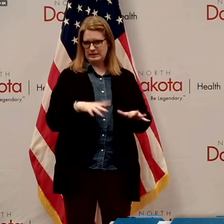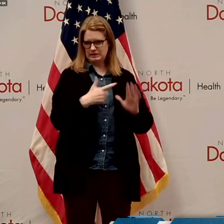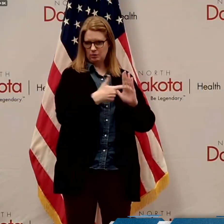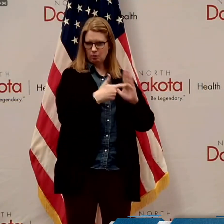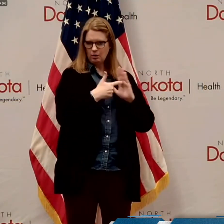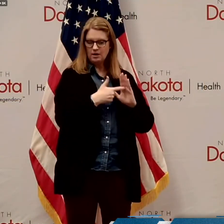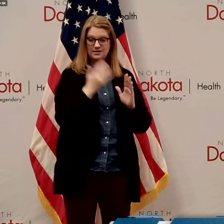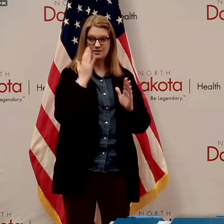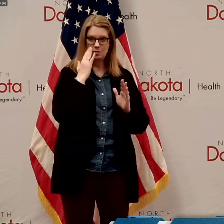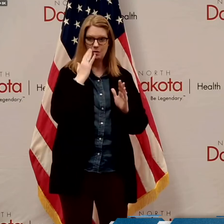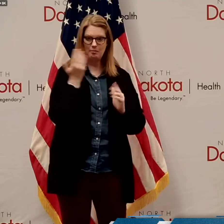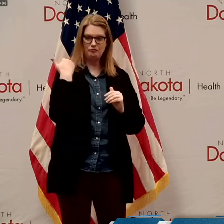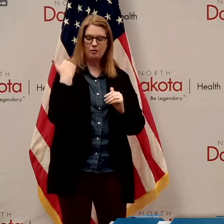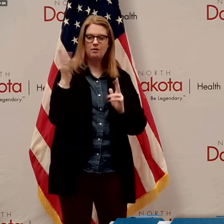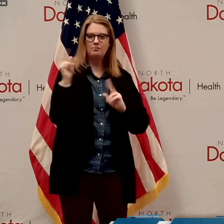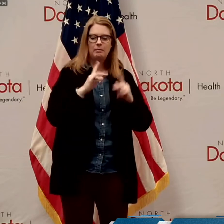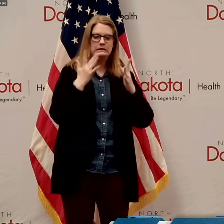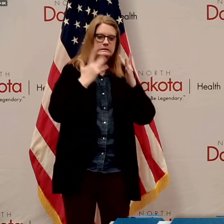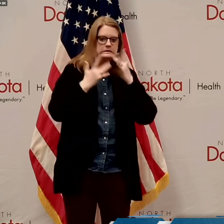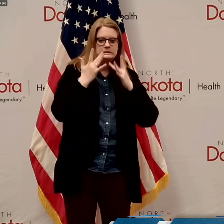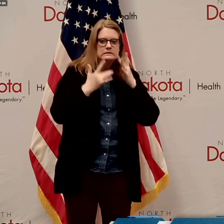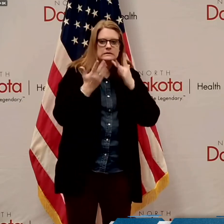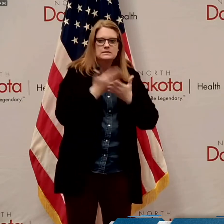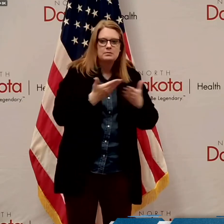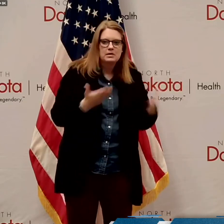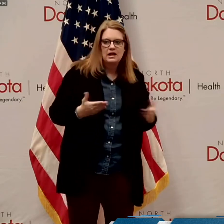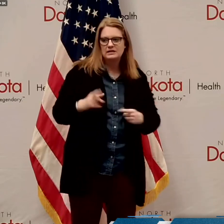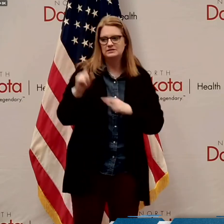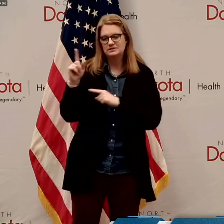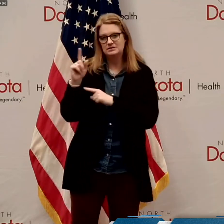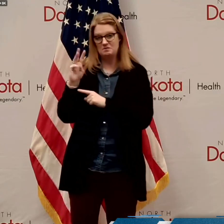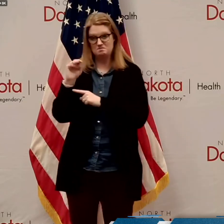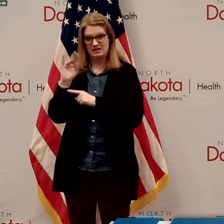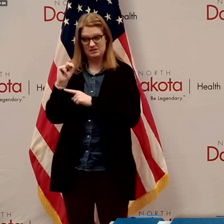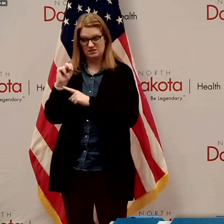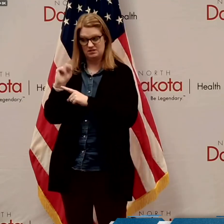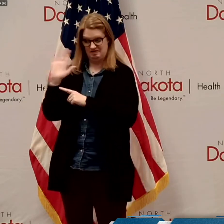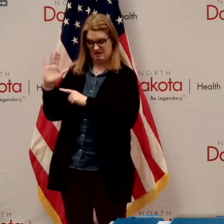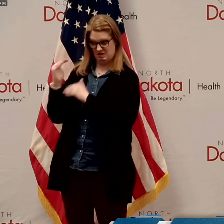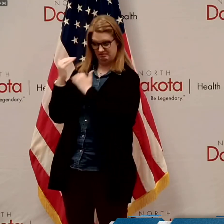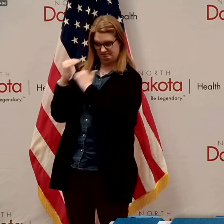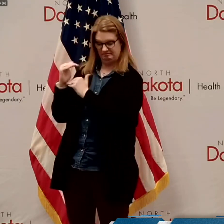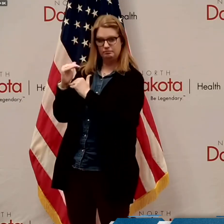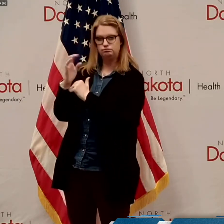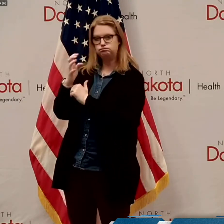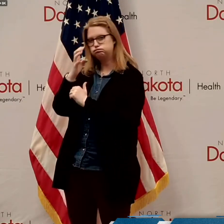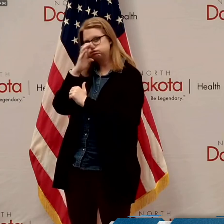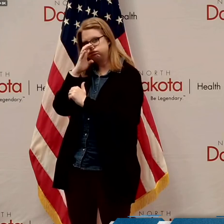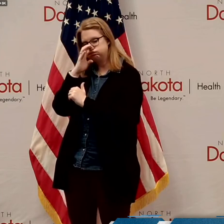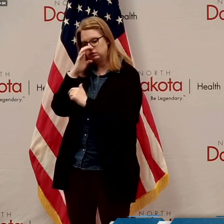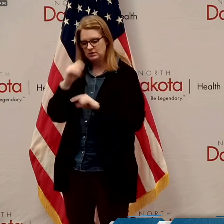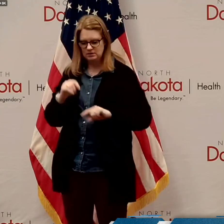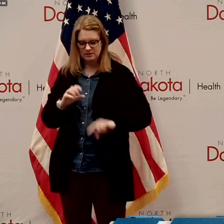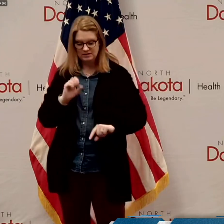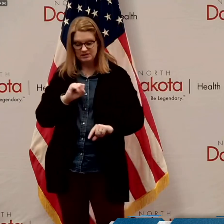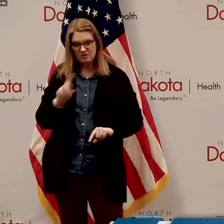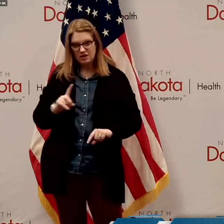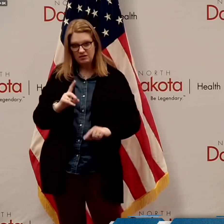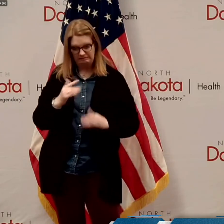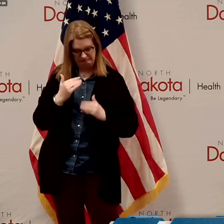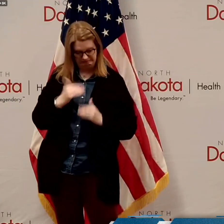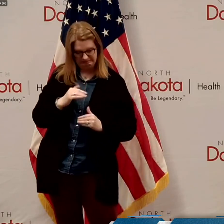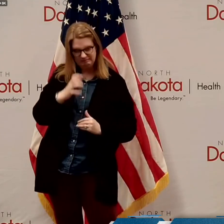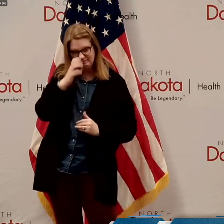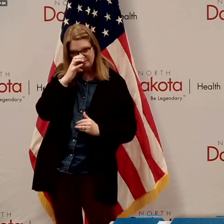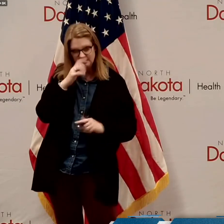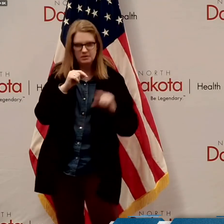people were short of supplies. Minnesota had tighter restrictions and South Dakota had tighter restrictions on testing